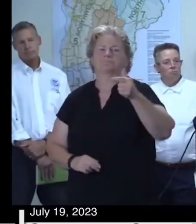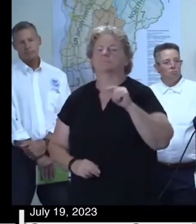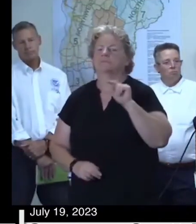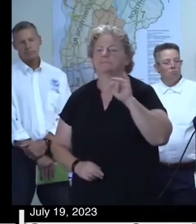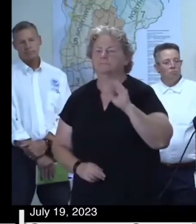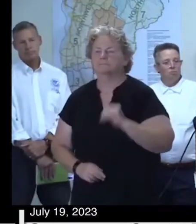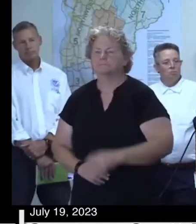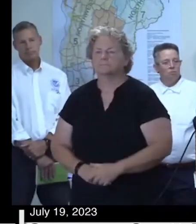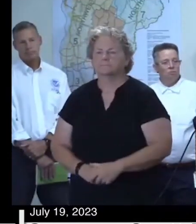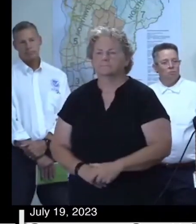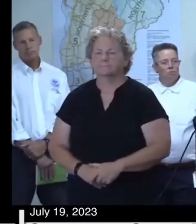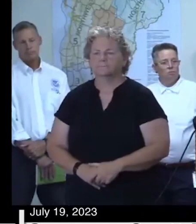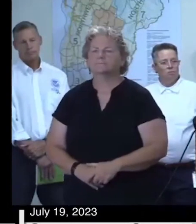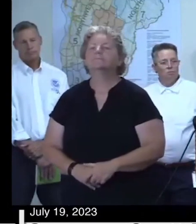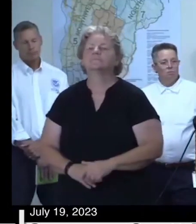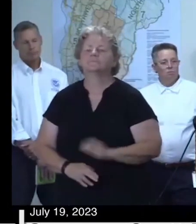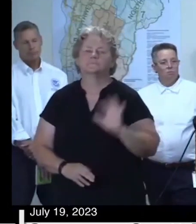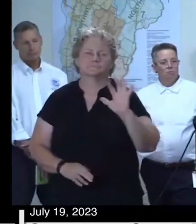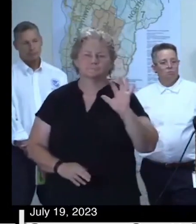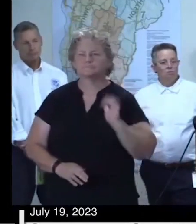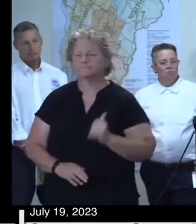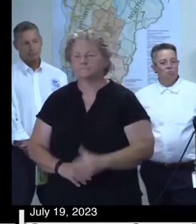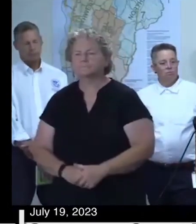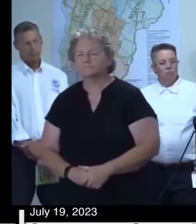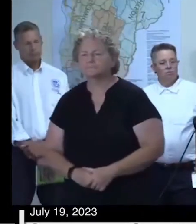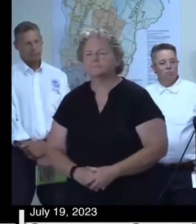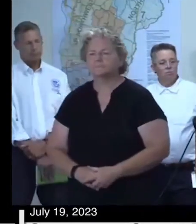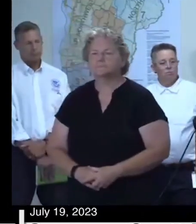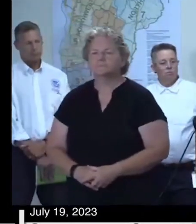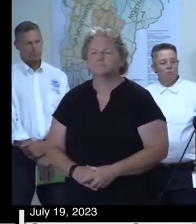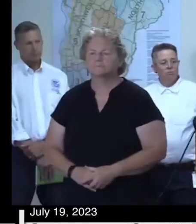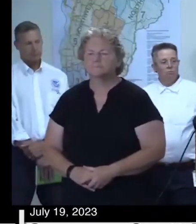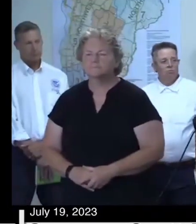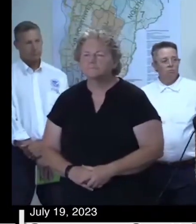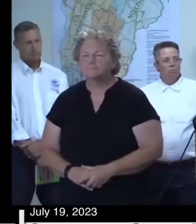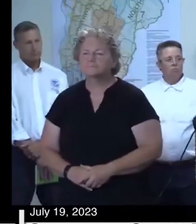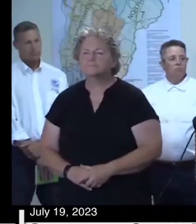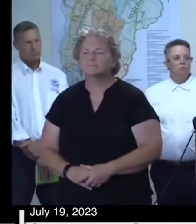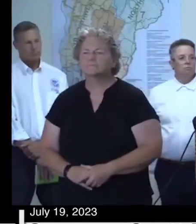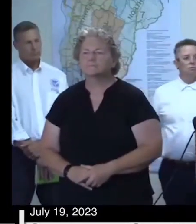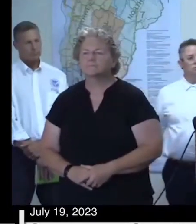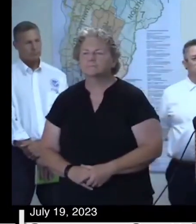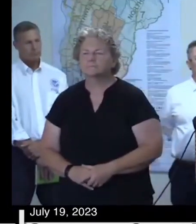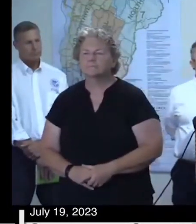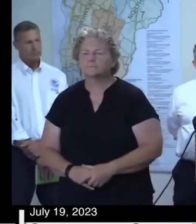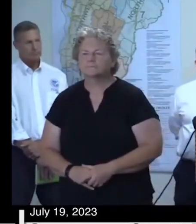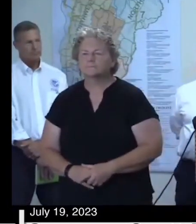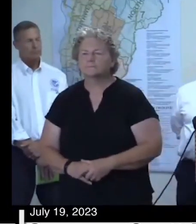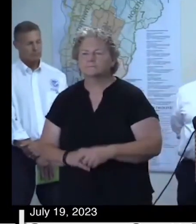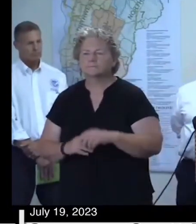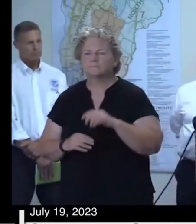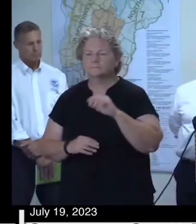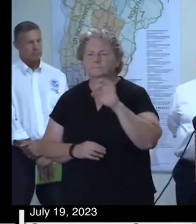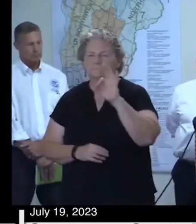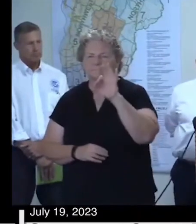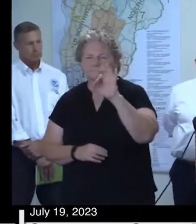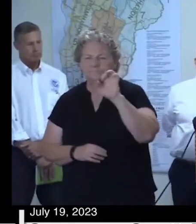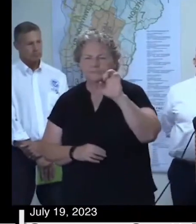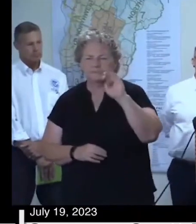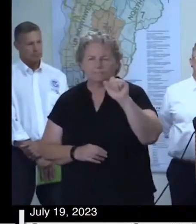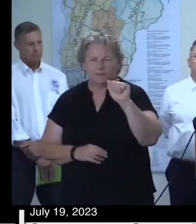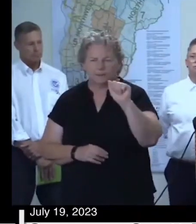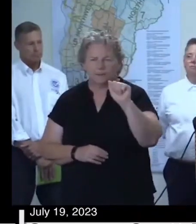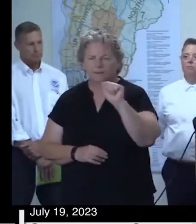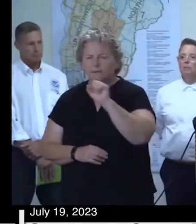Hi, Governor. At some point, the FEMA and SBA numbers on the direct impact of the storm will be known. But what